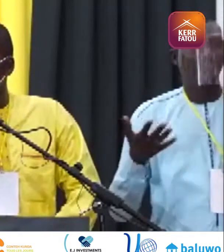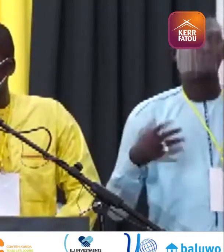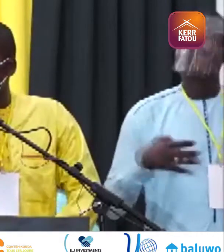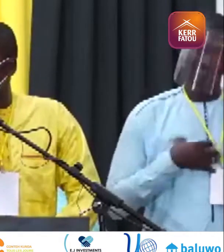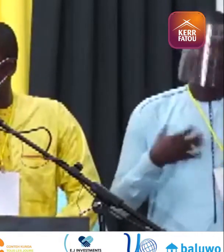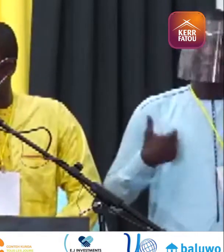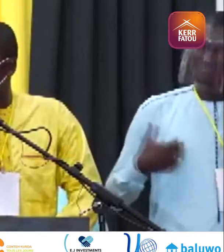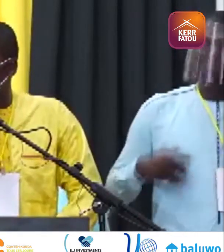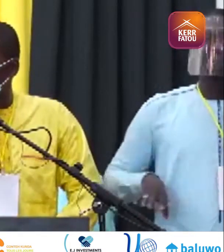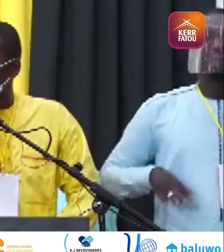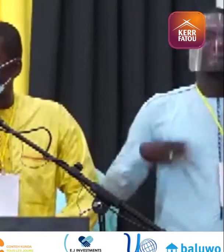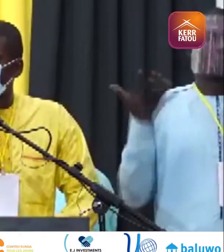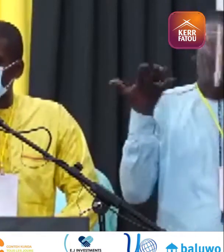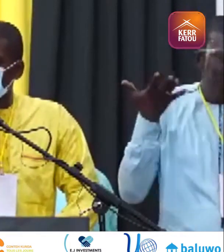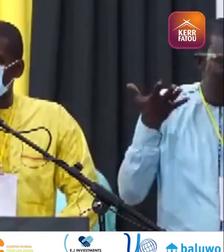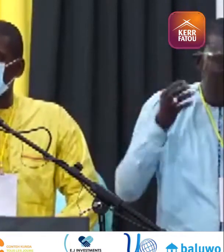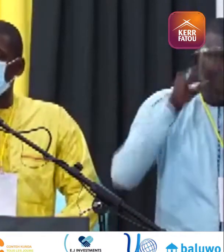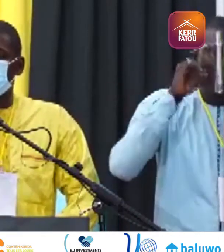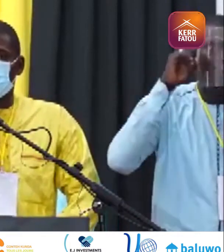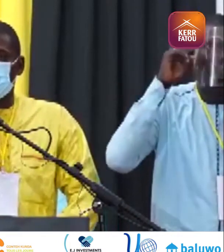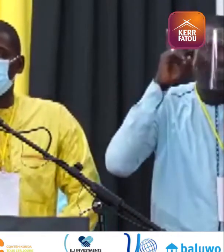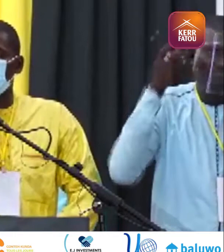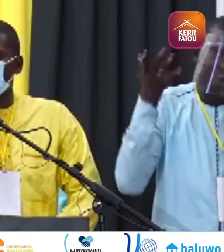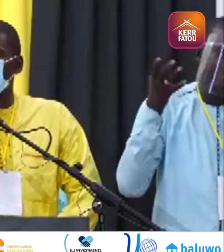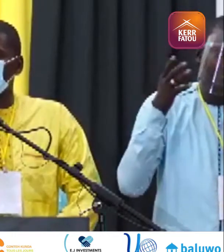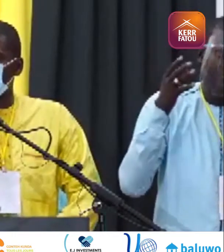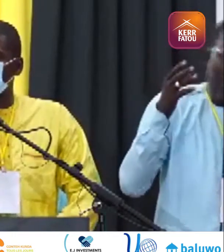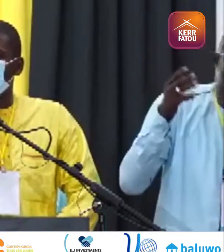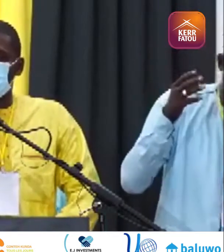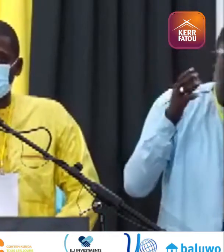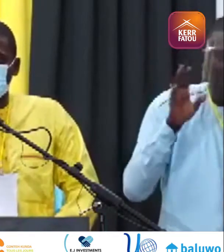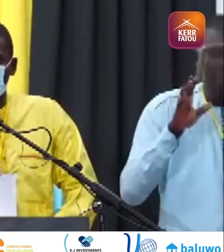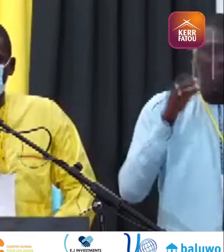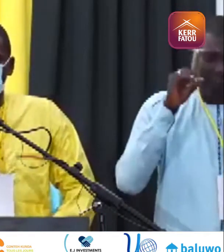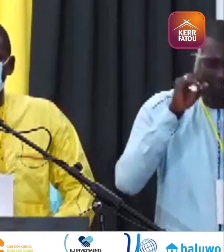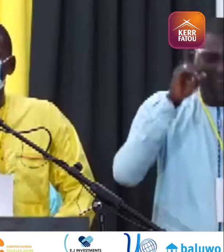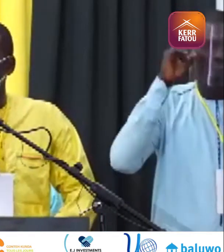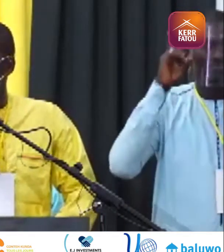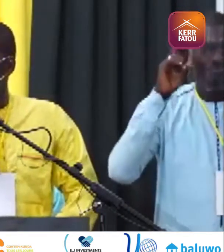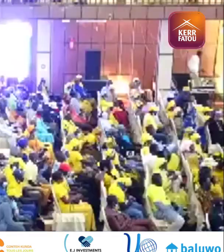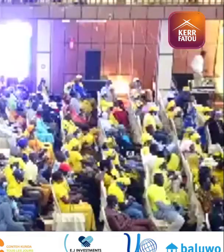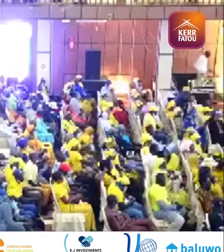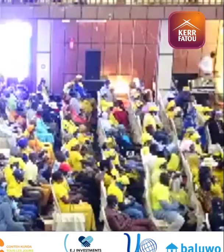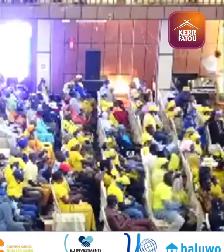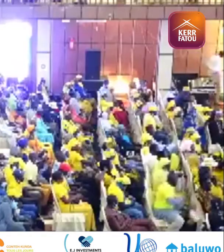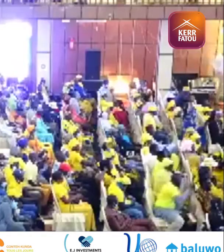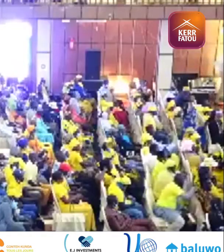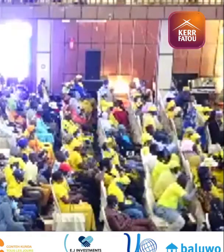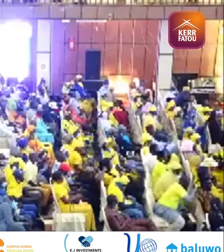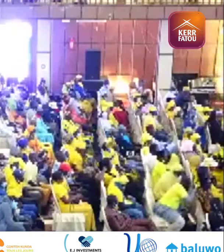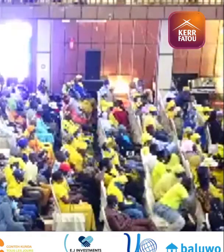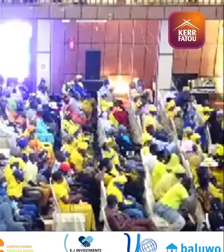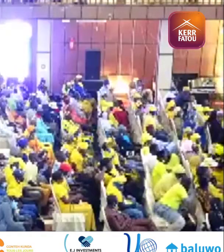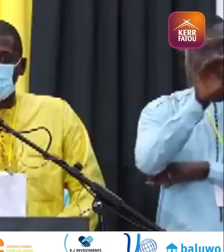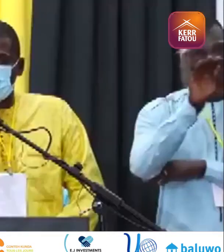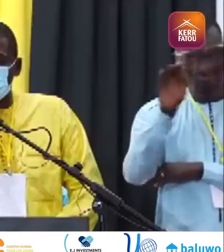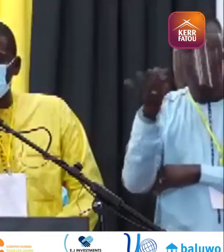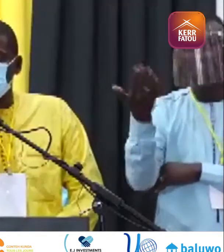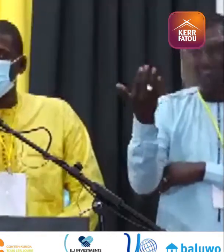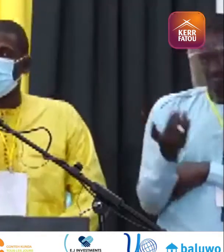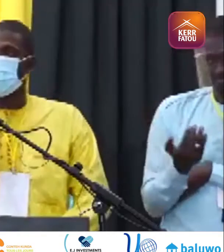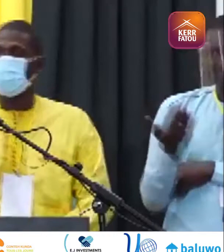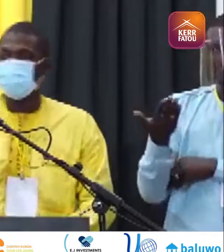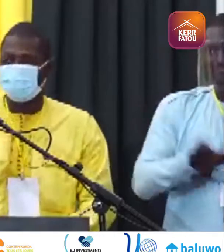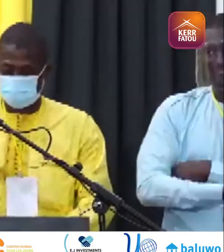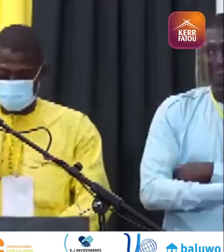bato jamekunankolbe shinola, janika shino ese kuke mia lonko ashe molu besa warendi no. So ko ibole kumandi la pura ena